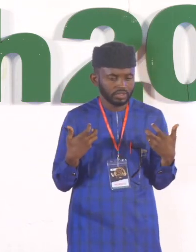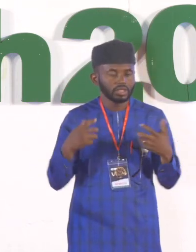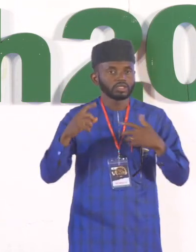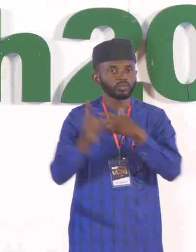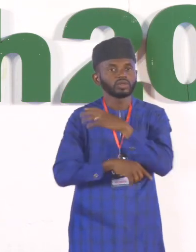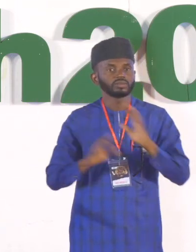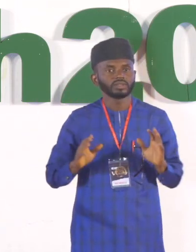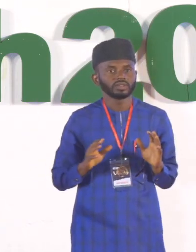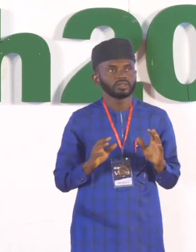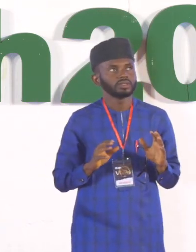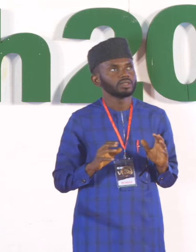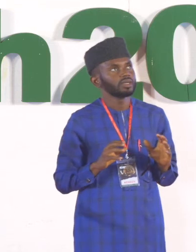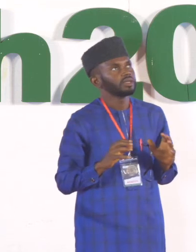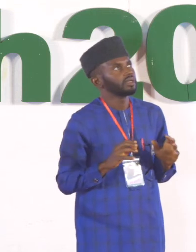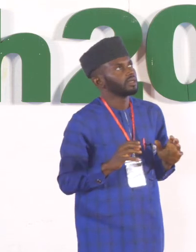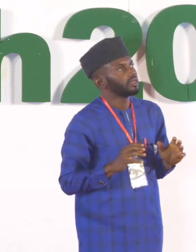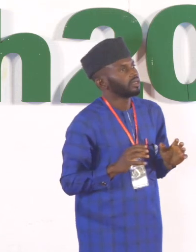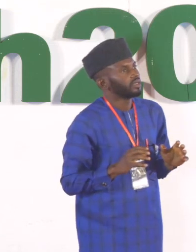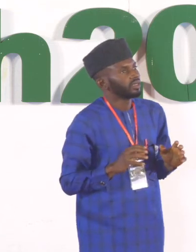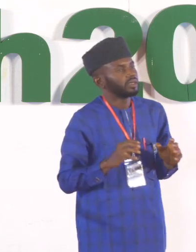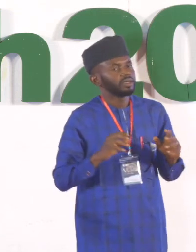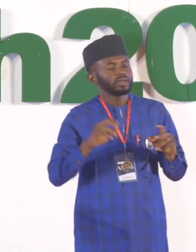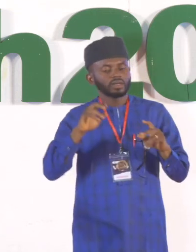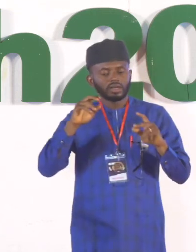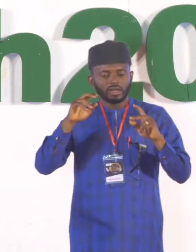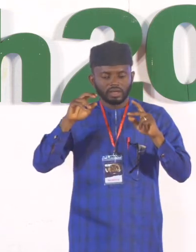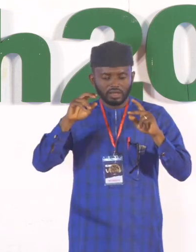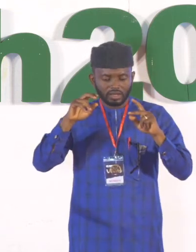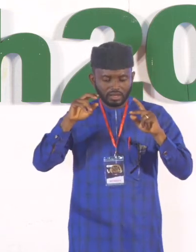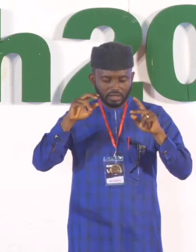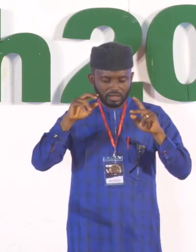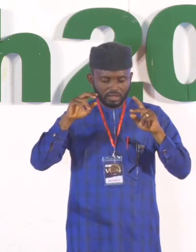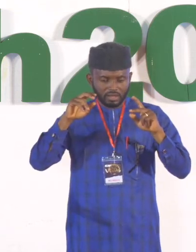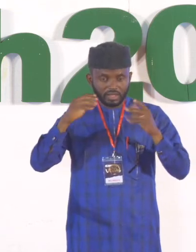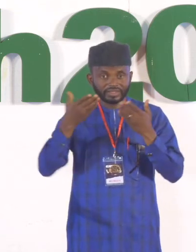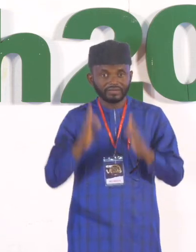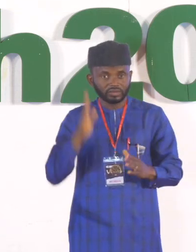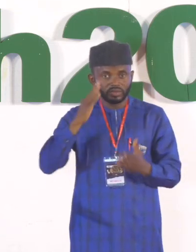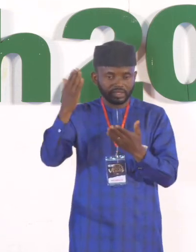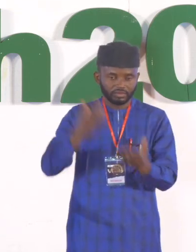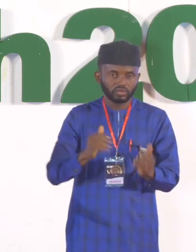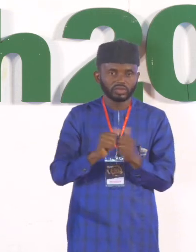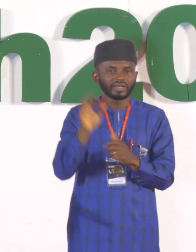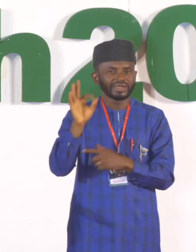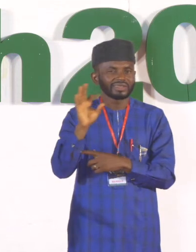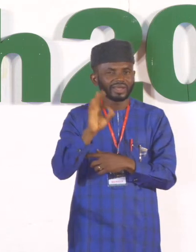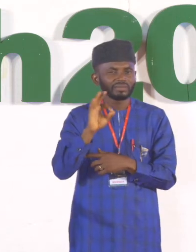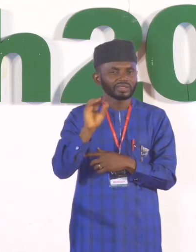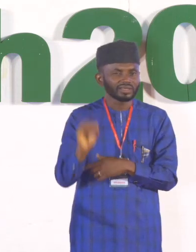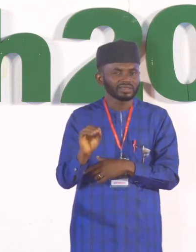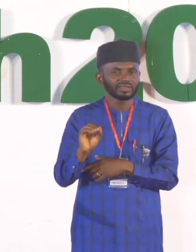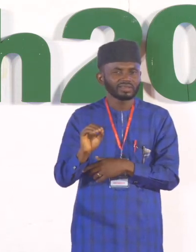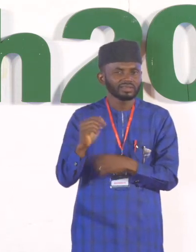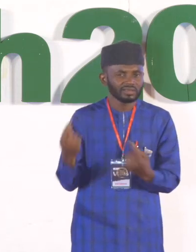of sins. The scale will be brought. the scale is the most, is the biggest out of